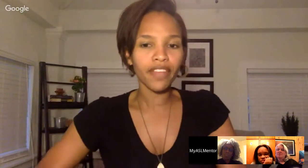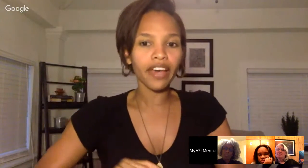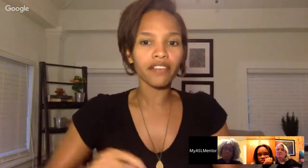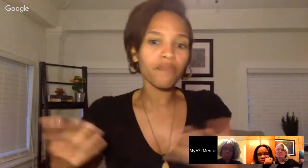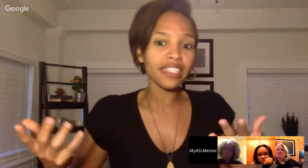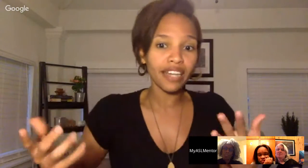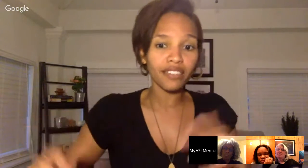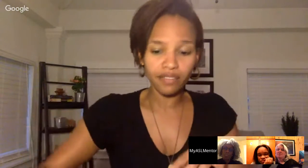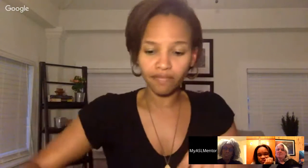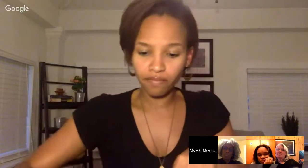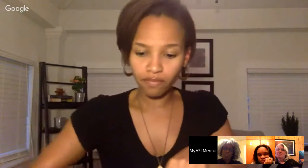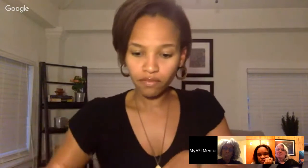Yeah, makes sense.